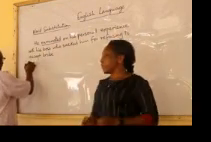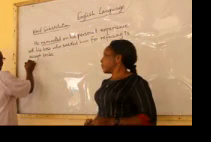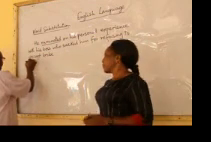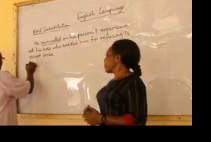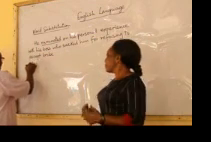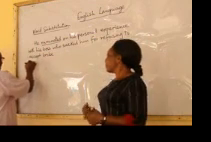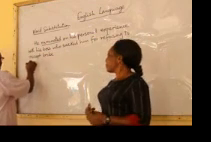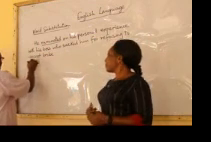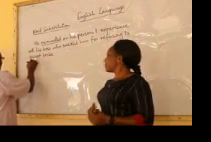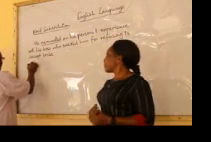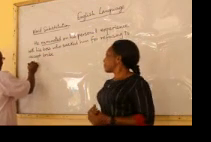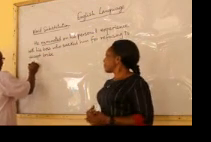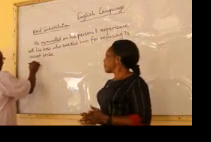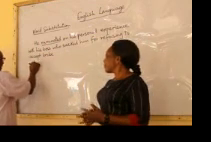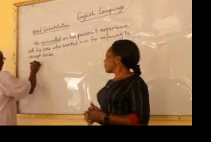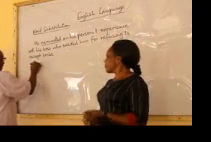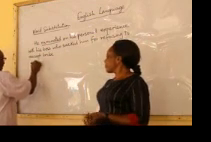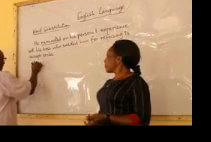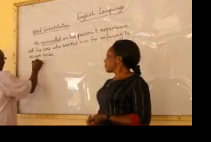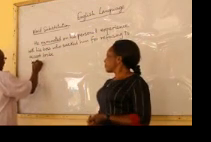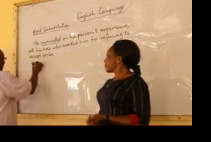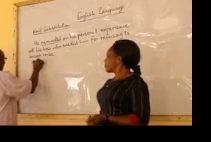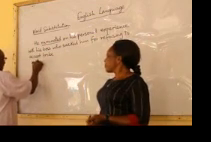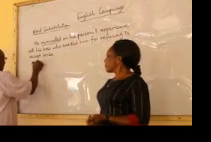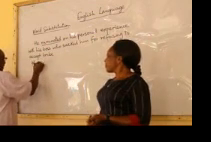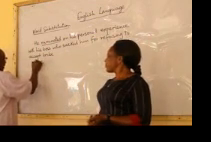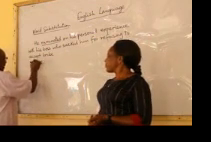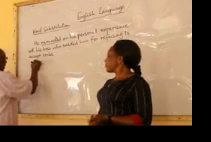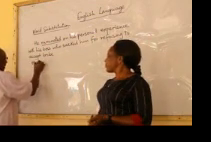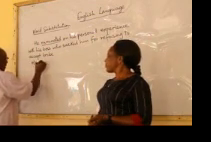use think